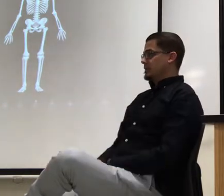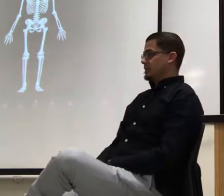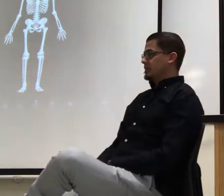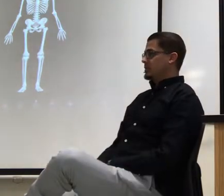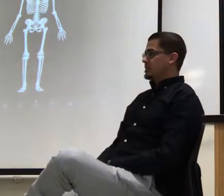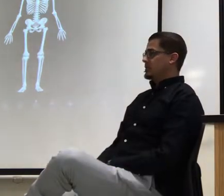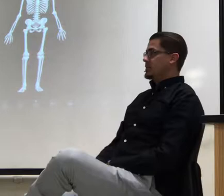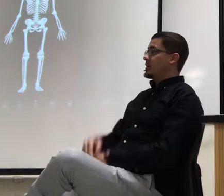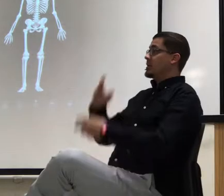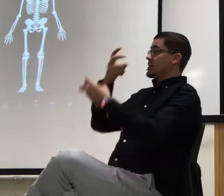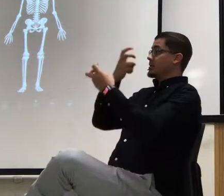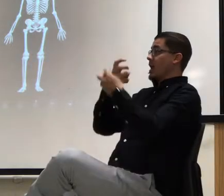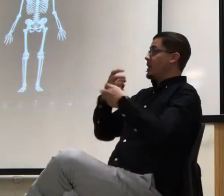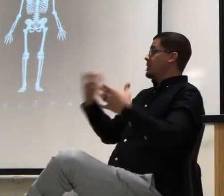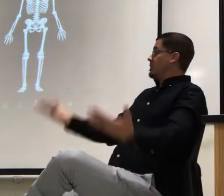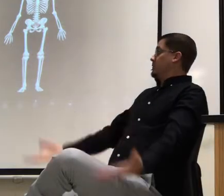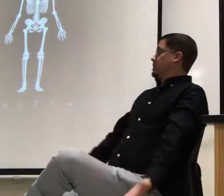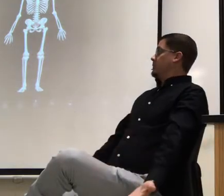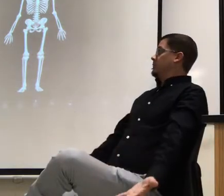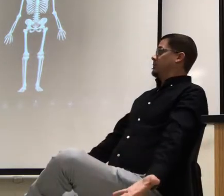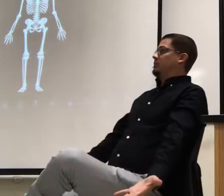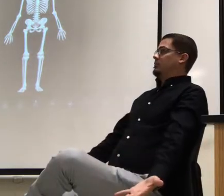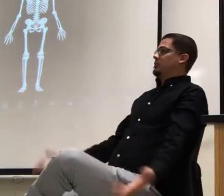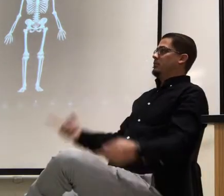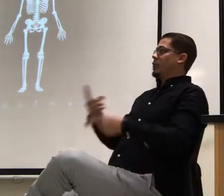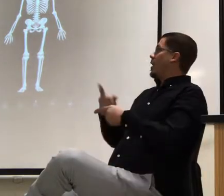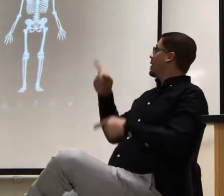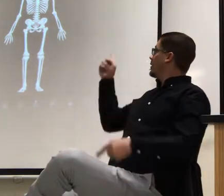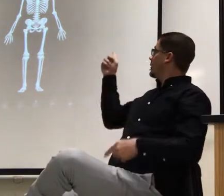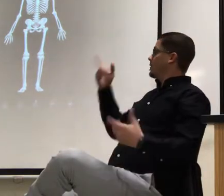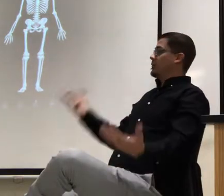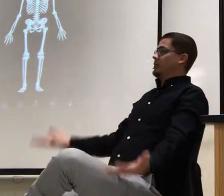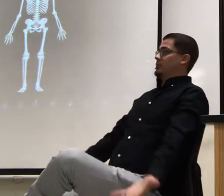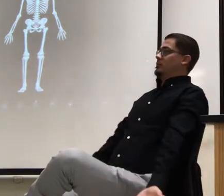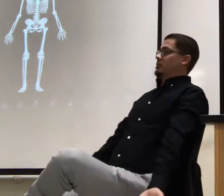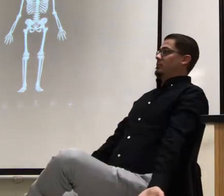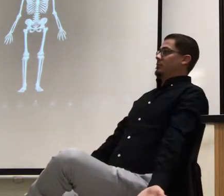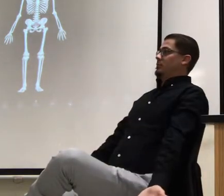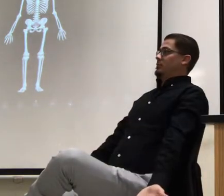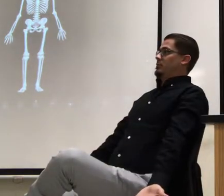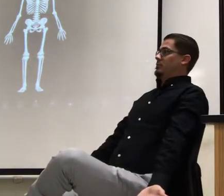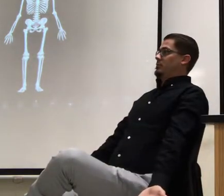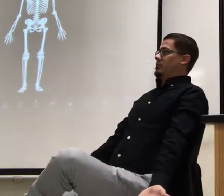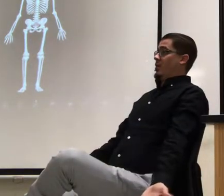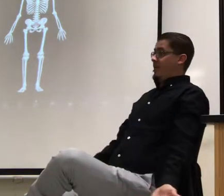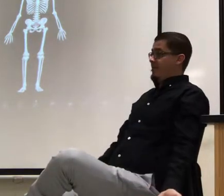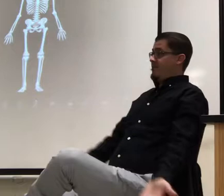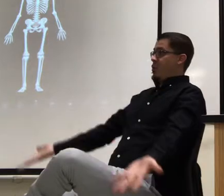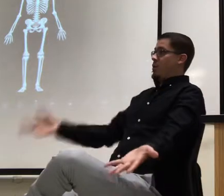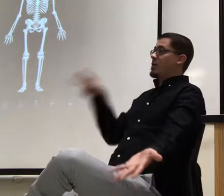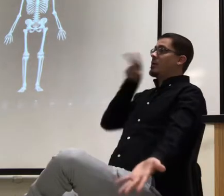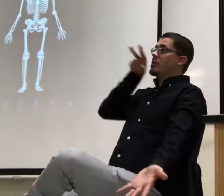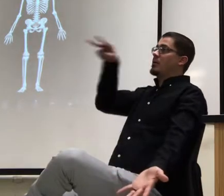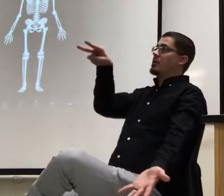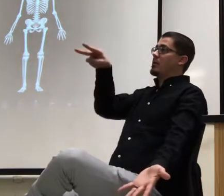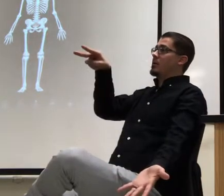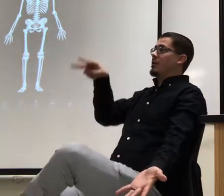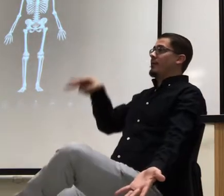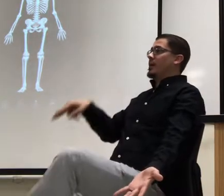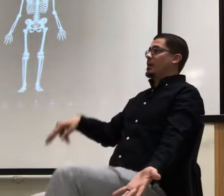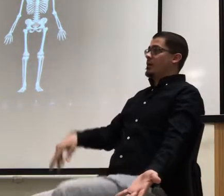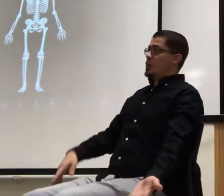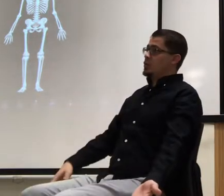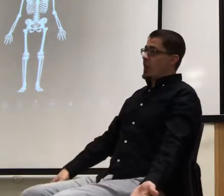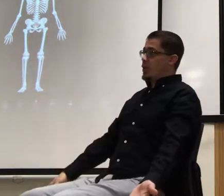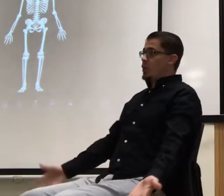the skeleton's in the anatomical position, right? The hands, palms face forward, gaze is forward, feet close